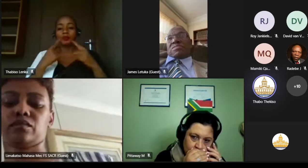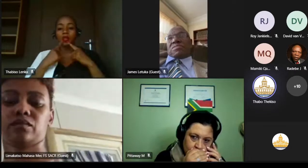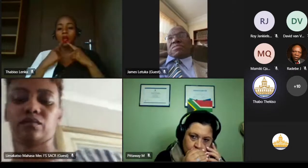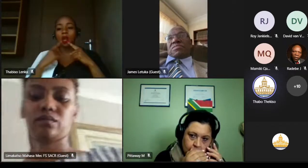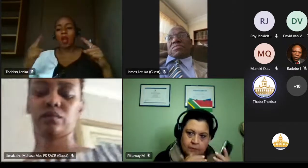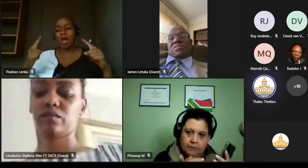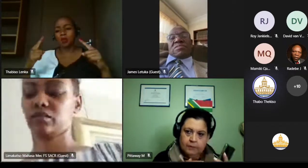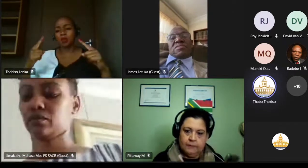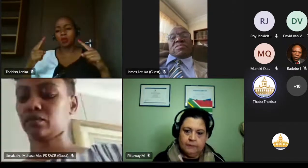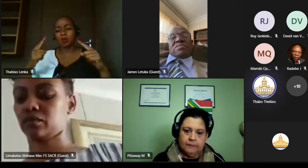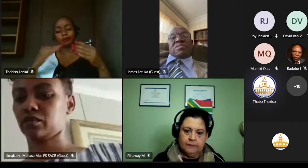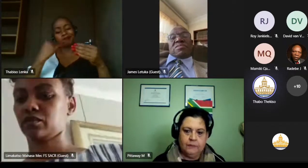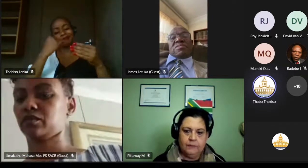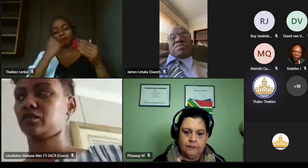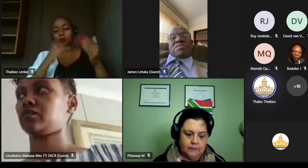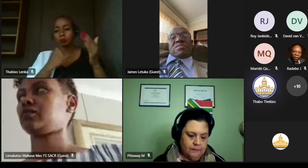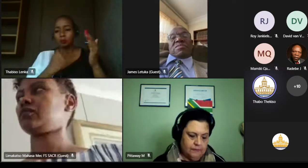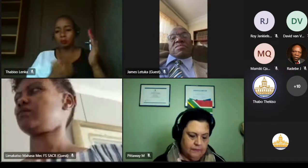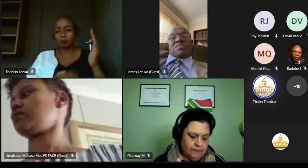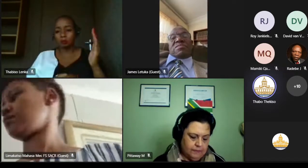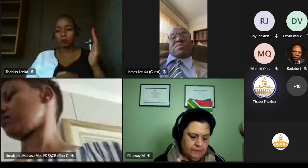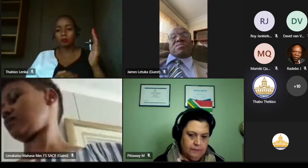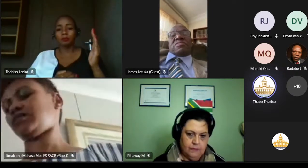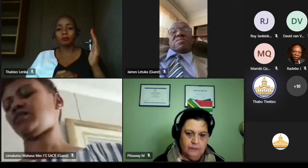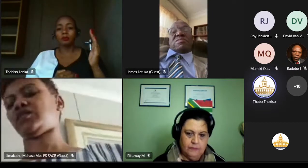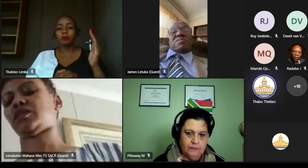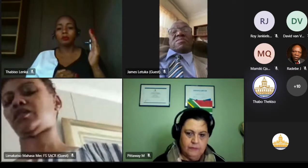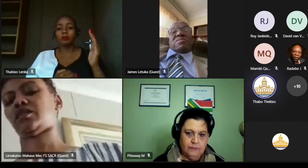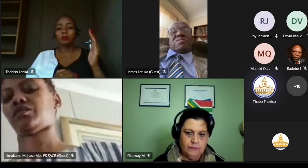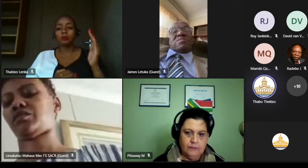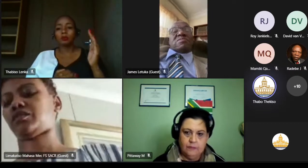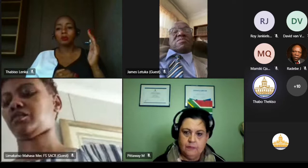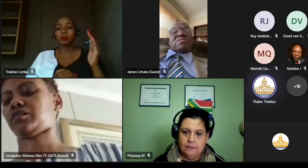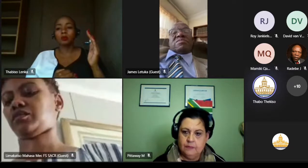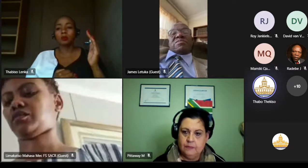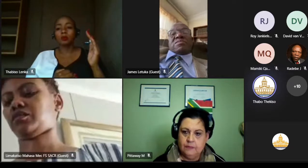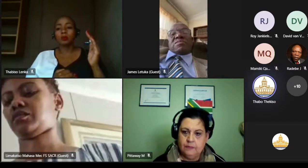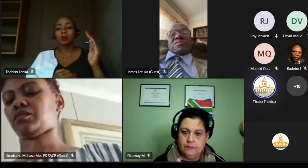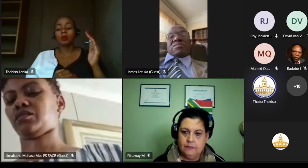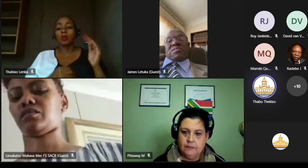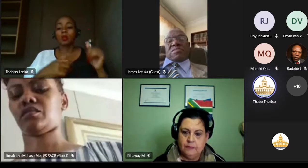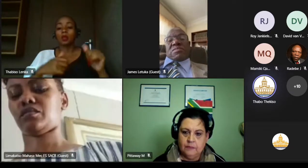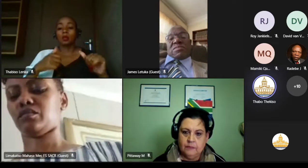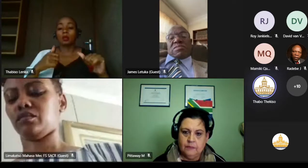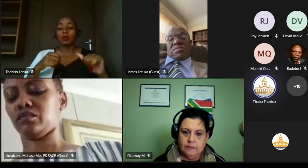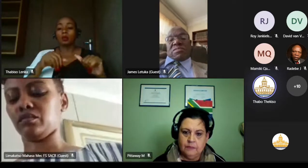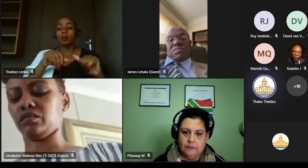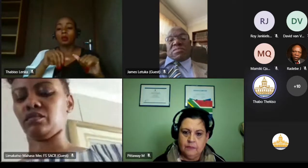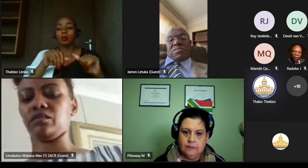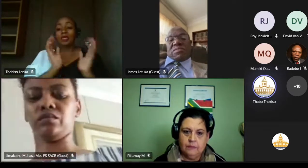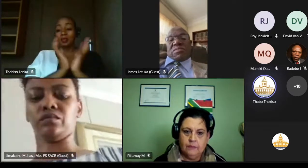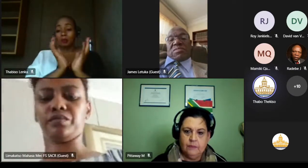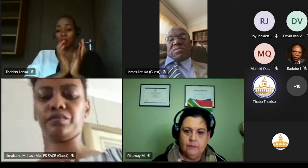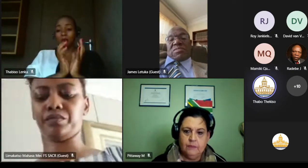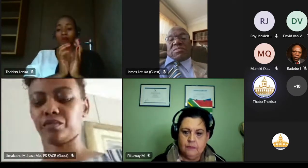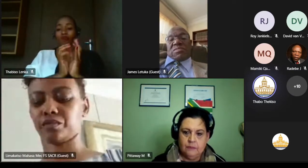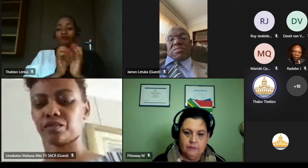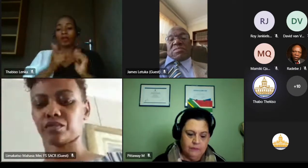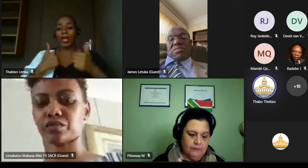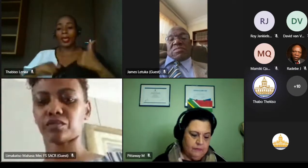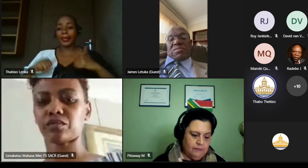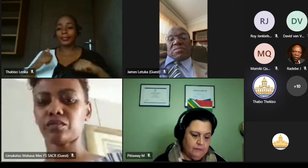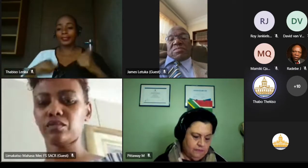announcements to announce that we have the acting chief whip of the ANC,